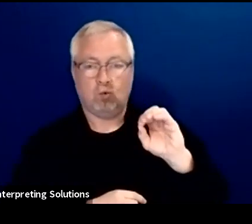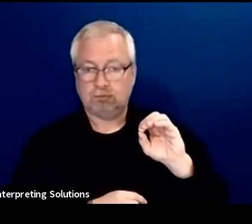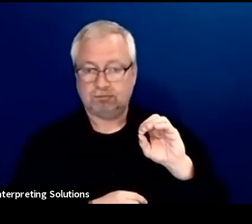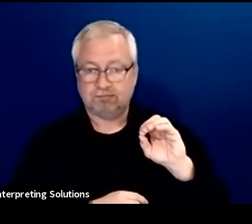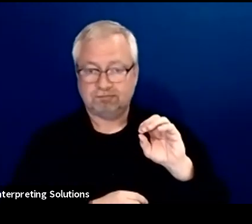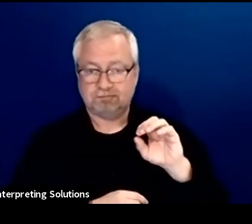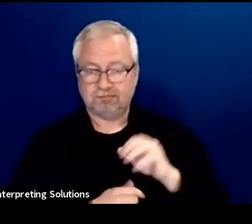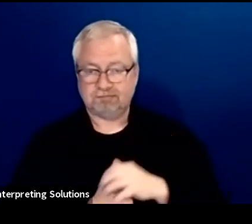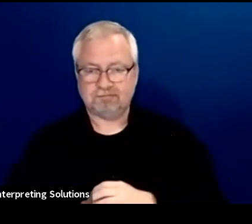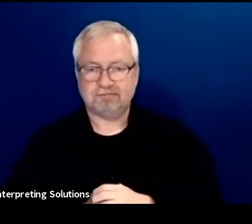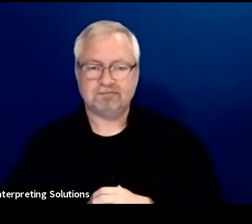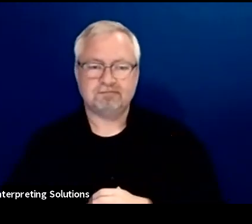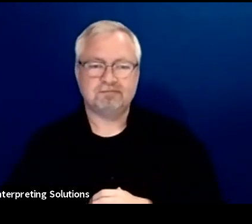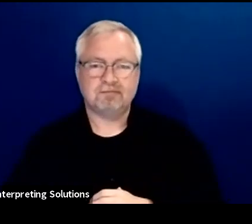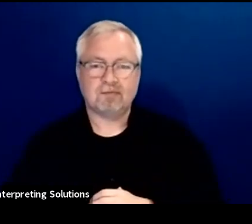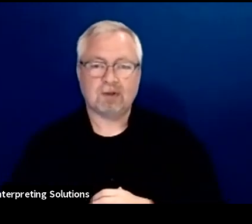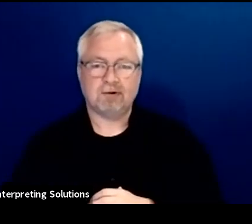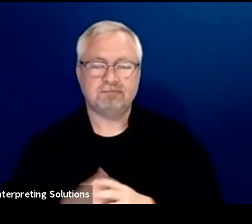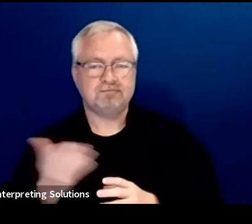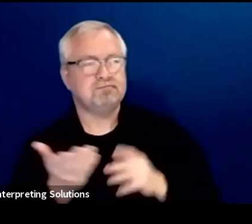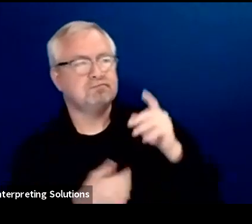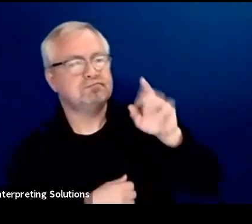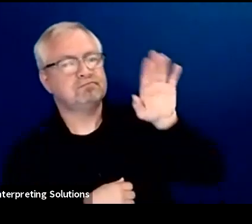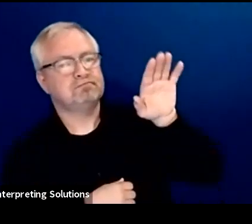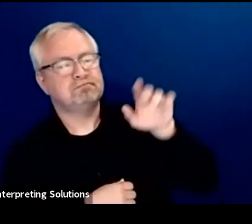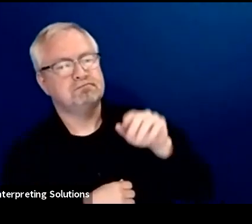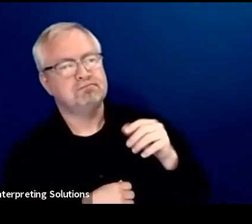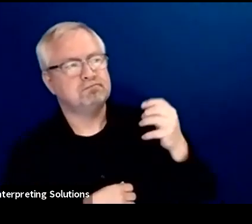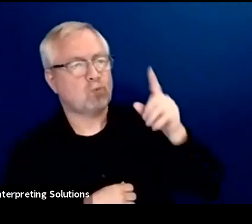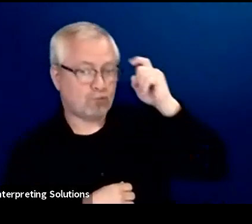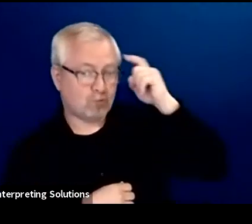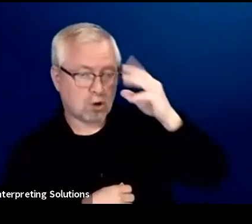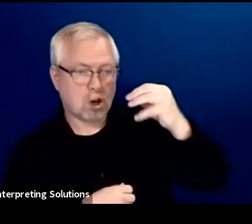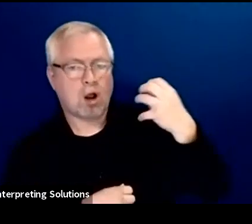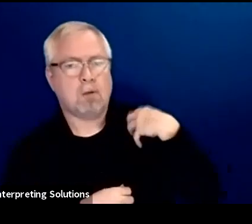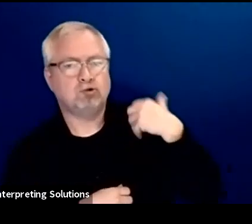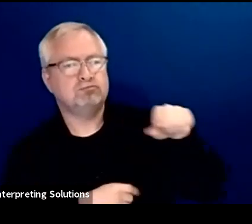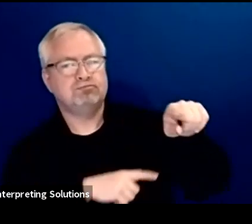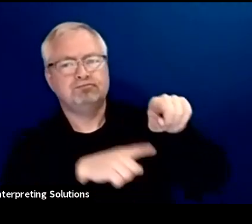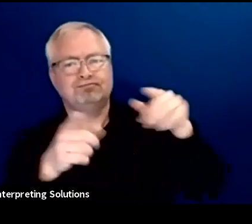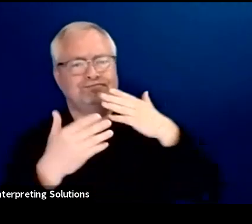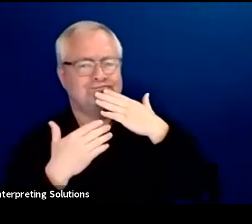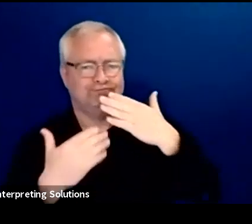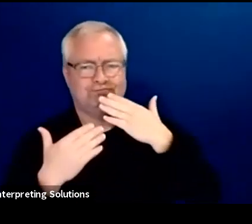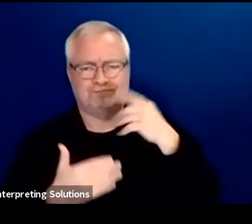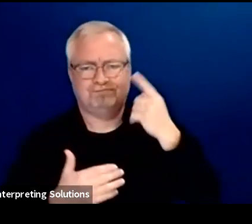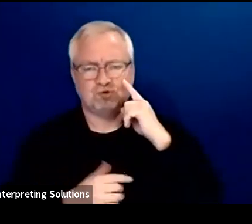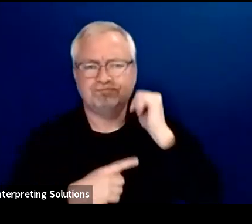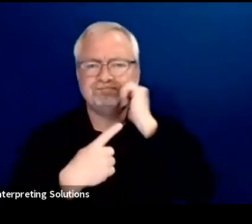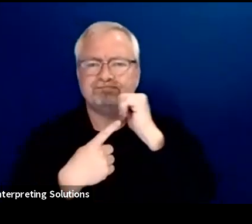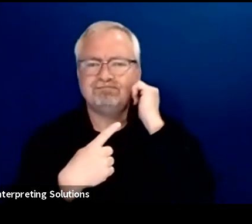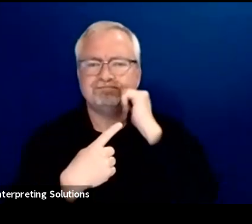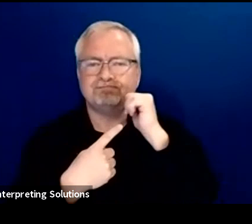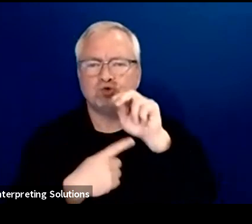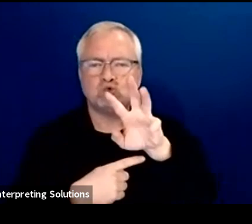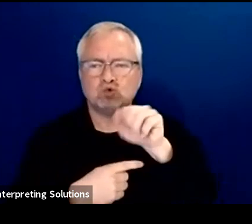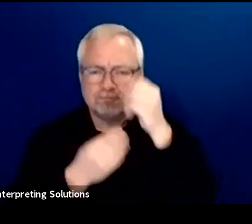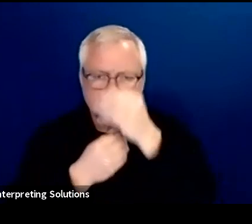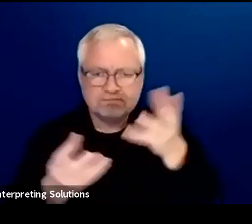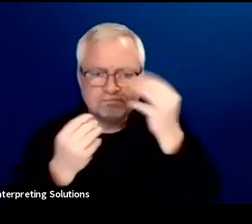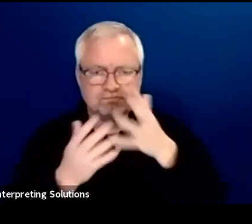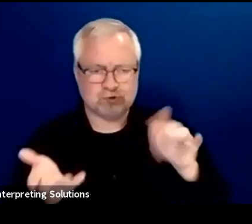Governor and Commissioners, thank you so much for continuing to hold these news conferences and taking this question. Commissioner Myron Frand